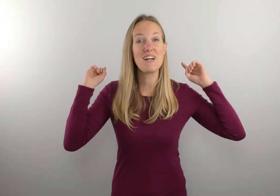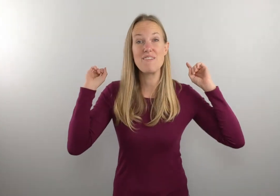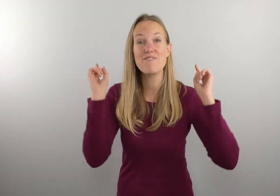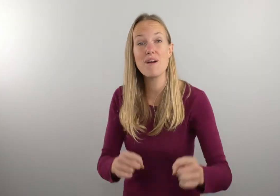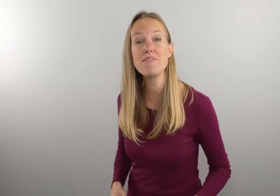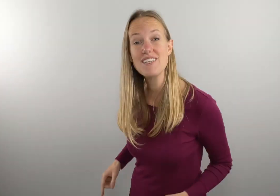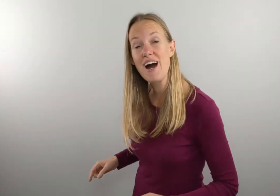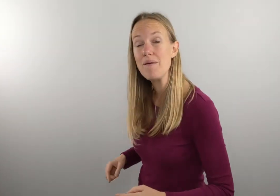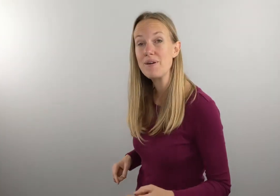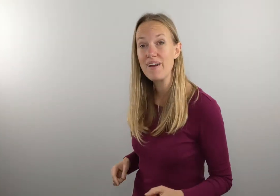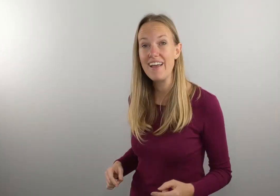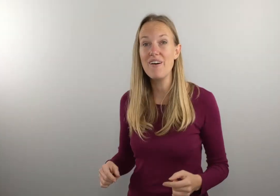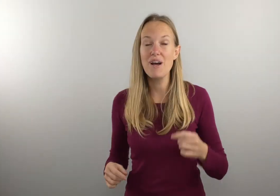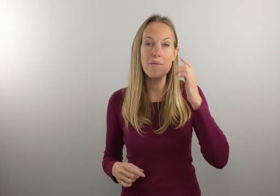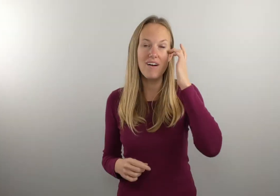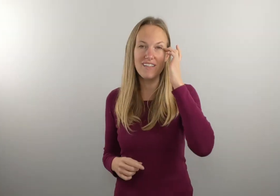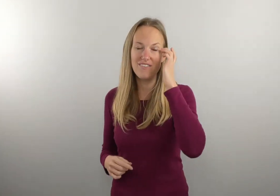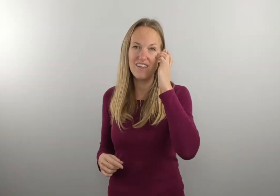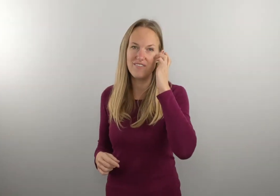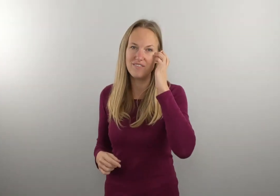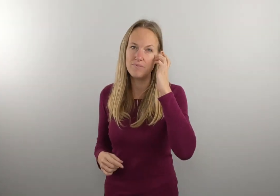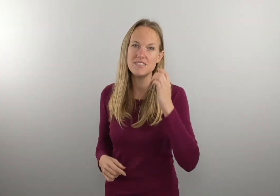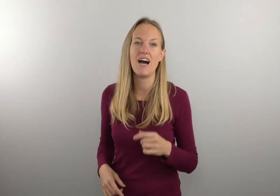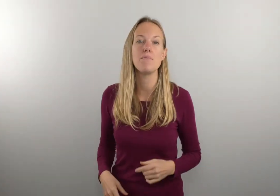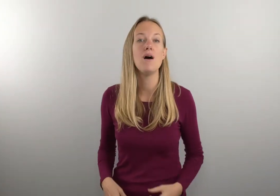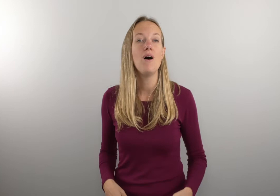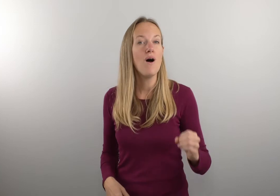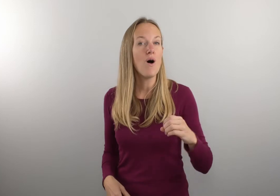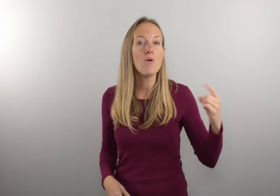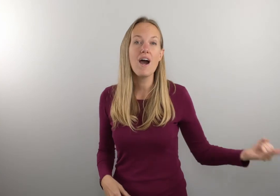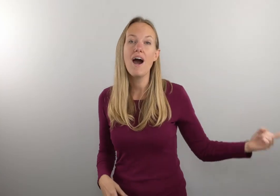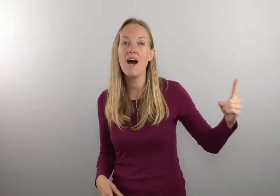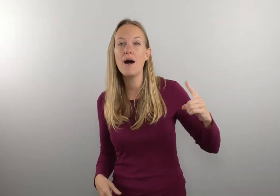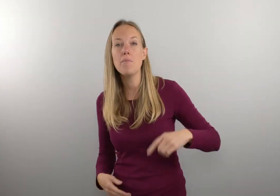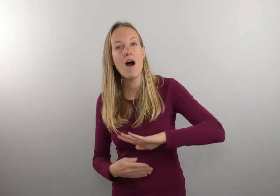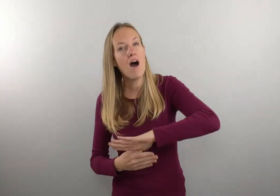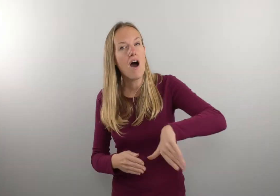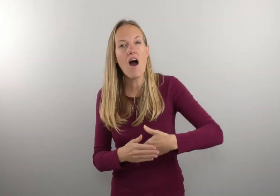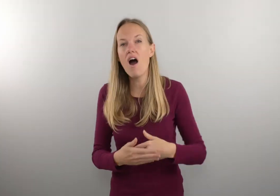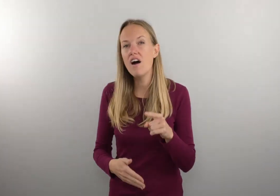it from the top. Okay, oh come all ye faithful, from the top. Oh come all